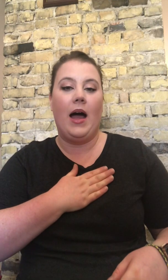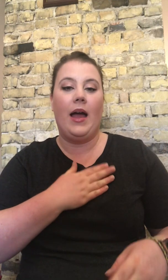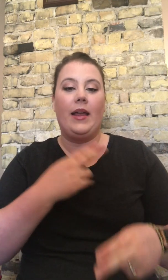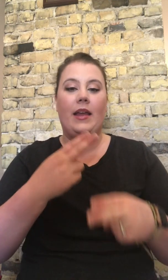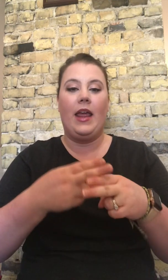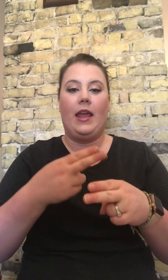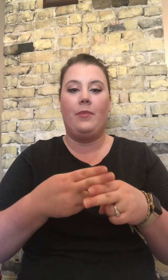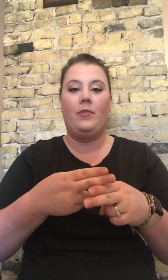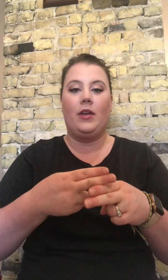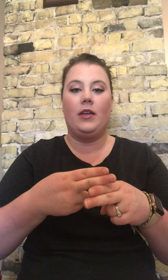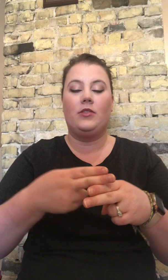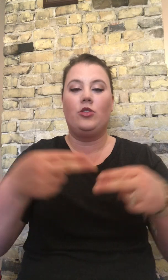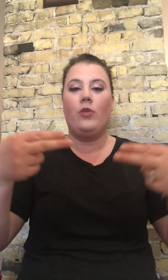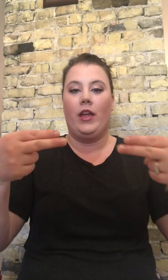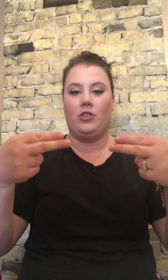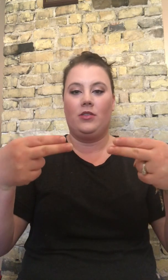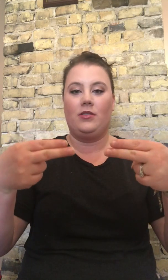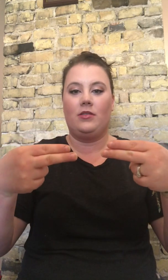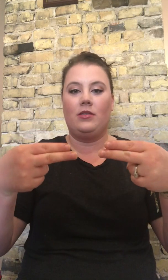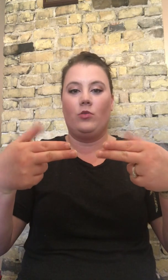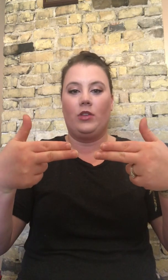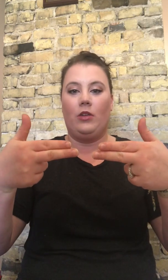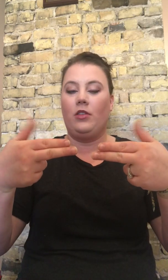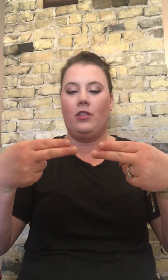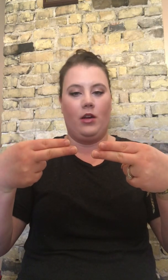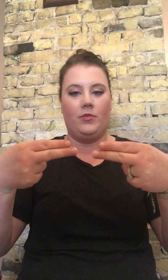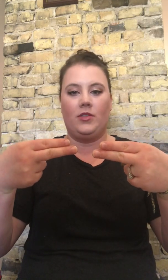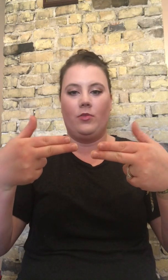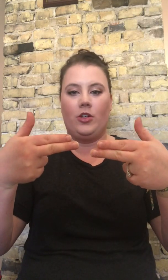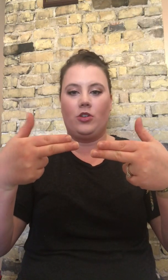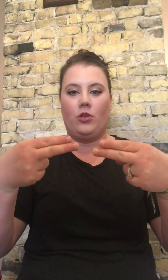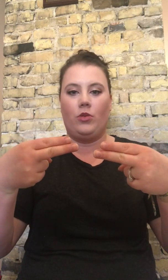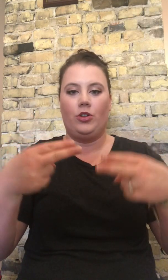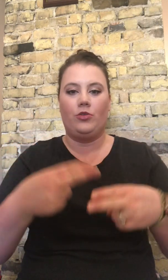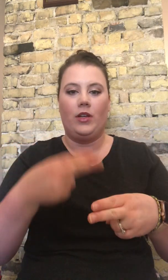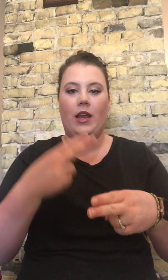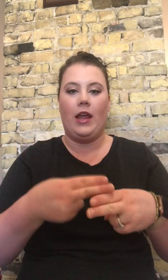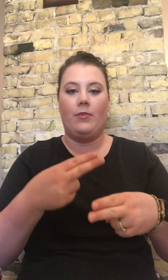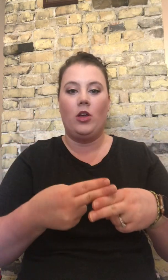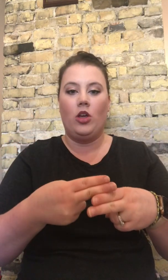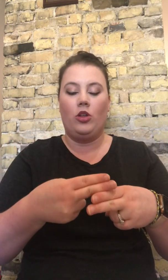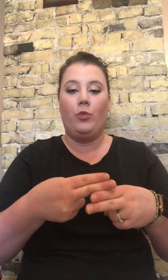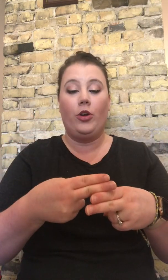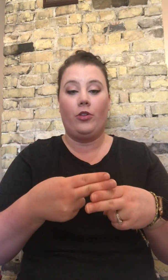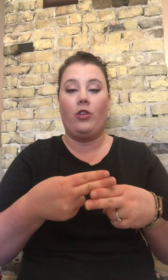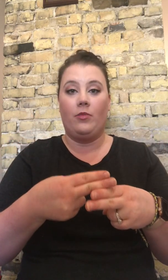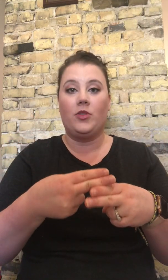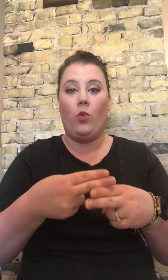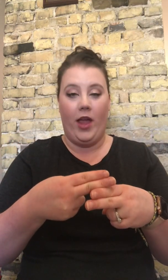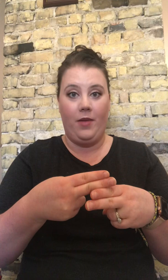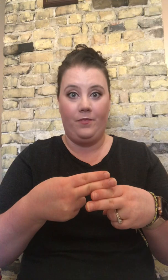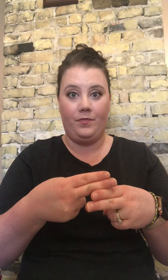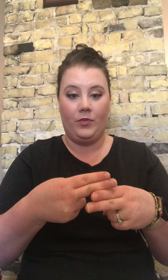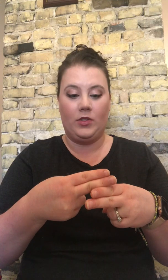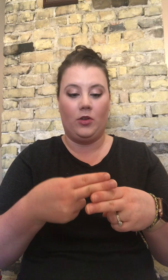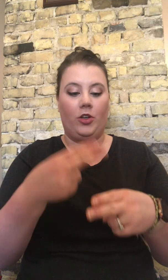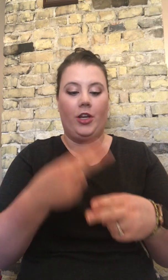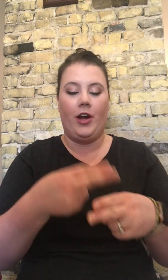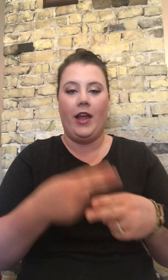My name is 2 H's without the thumbs. So make sure when you're doing name, you put your thumbs away. So look at your hands,